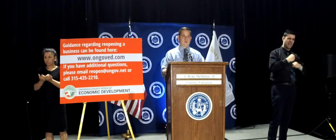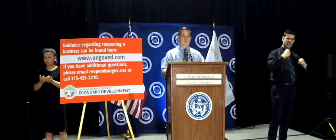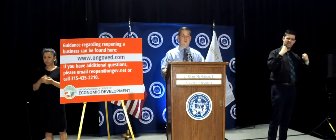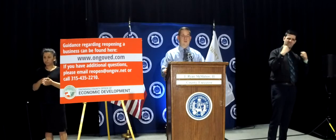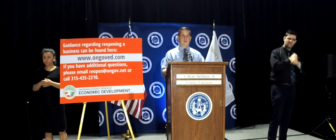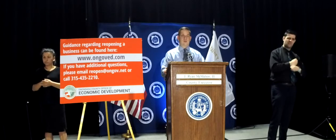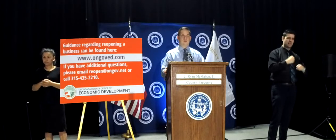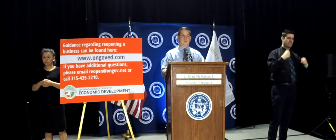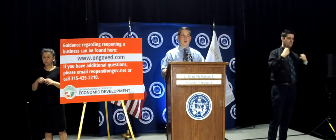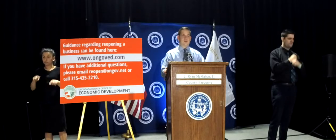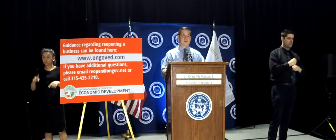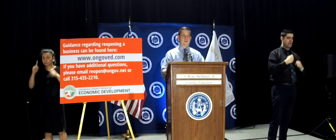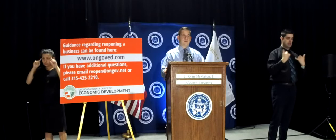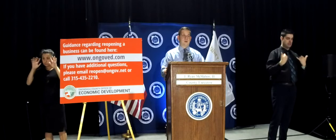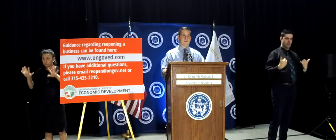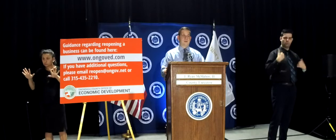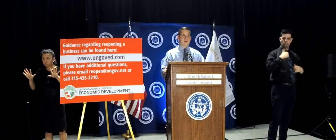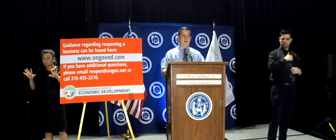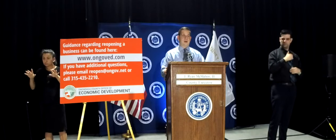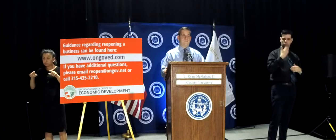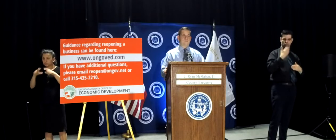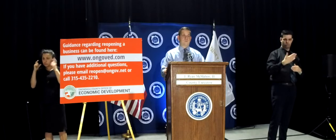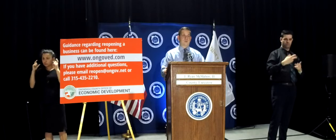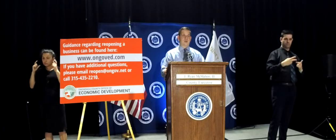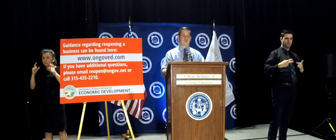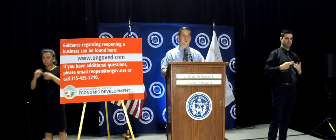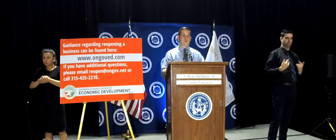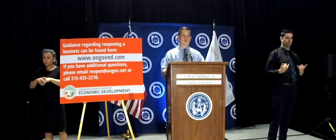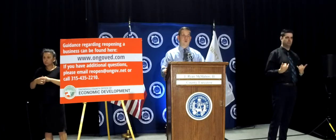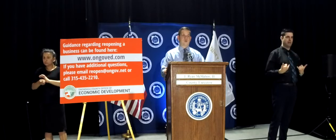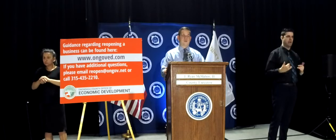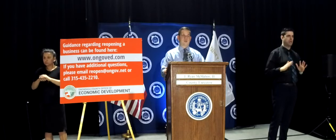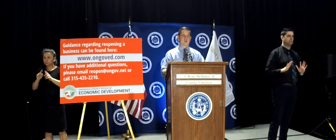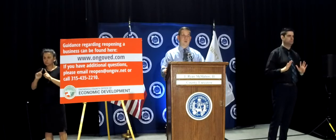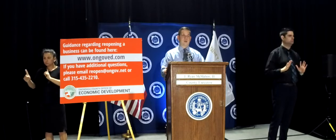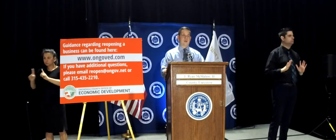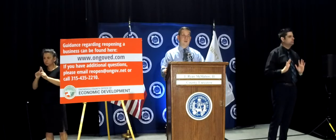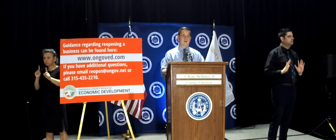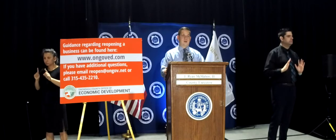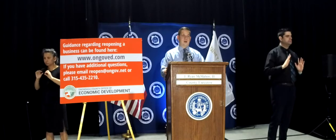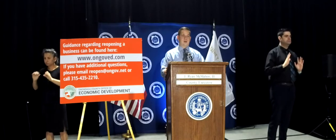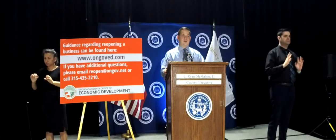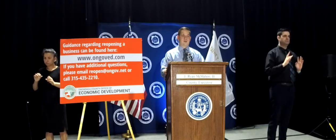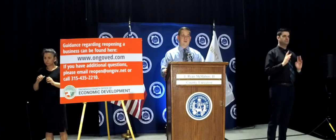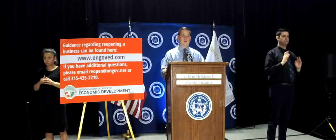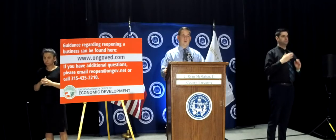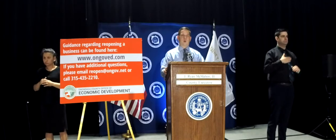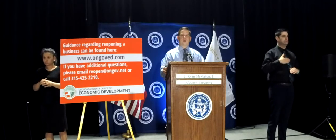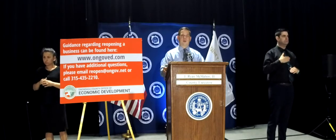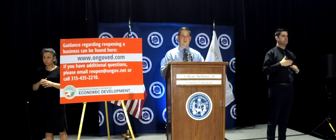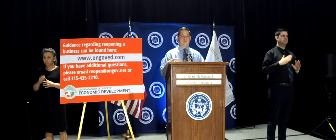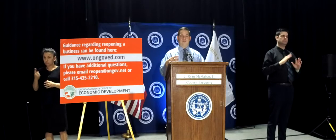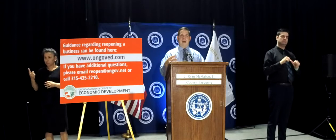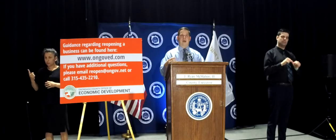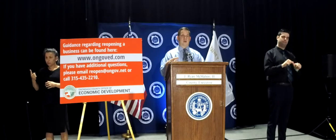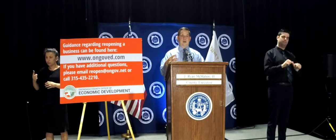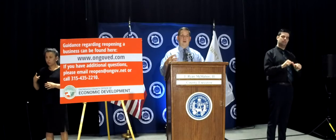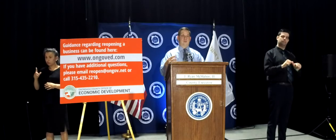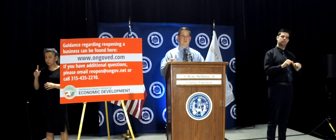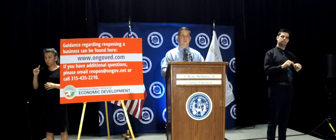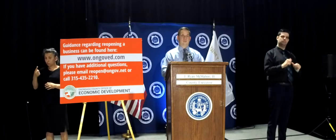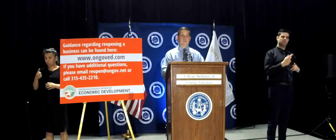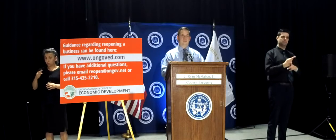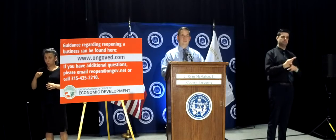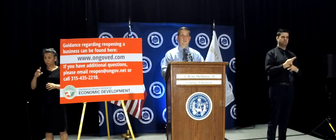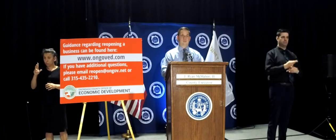be diligent. We still need to do smart things. But as we move towards Phase 3, there's nothing holding us back right